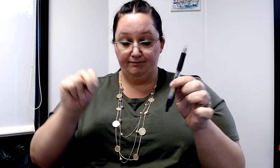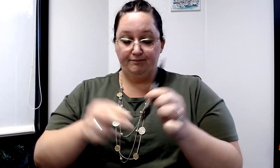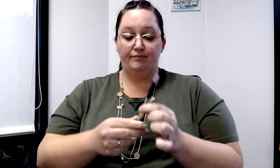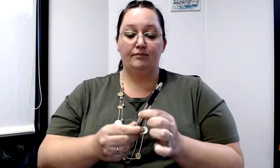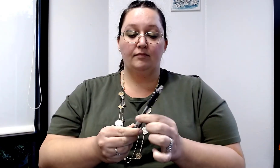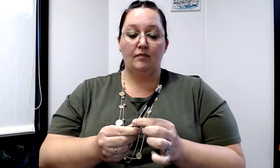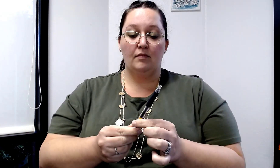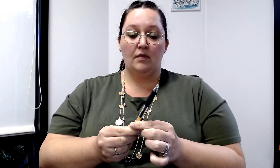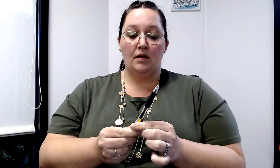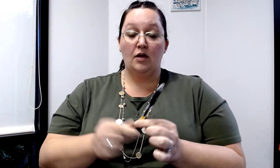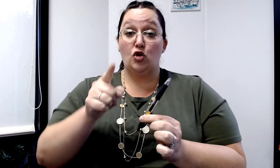You have my pen.